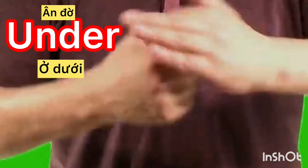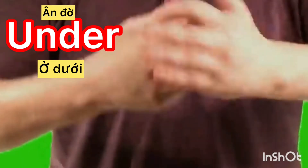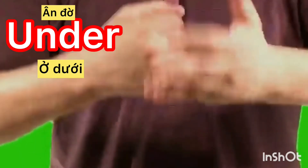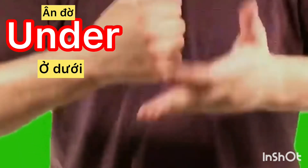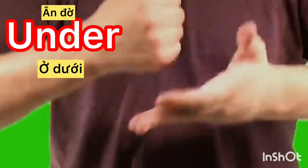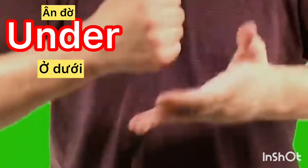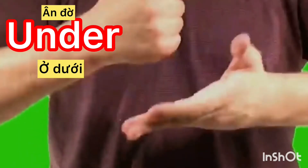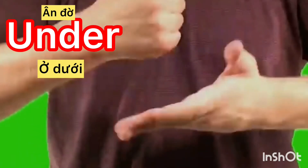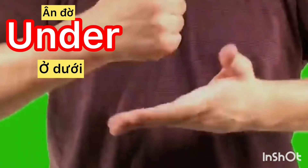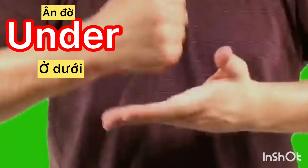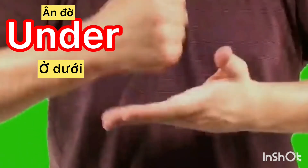Under.